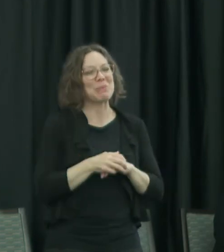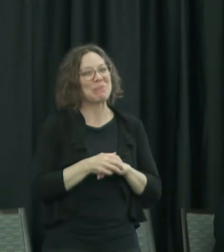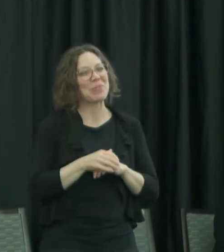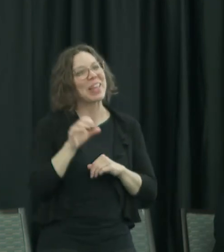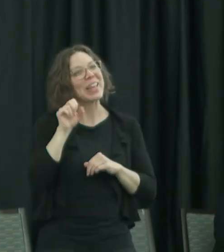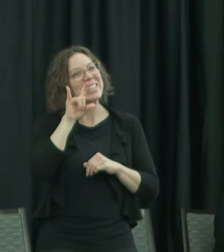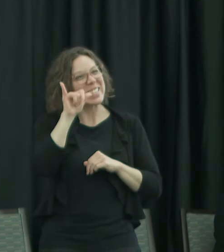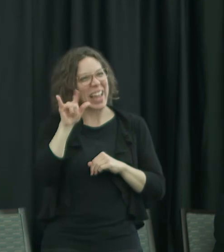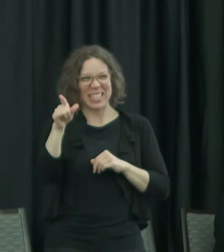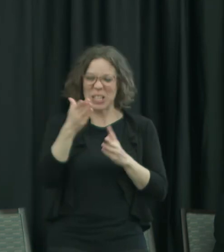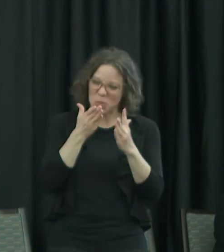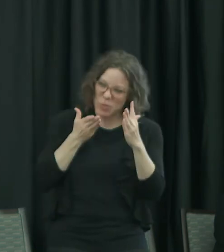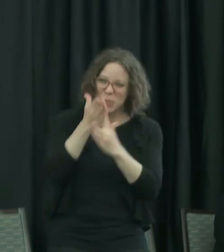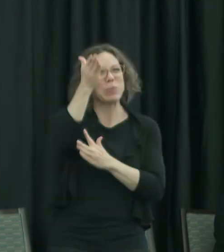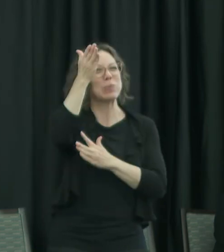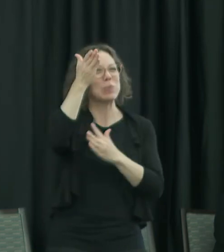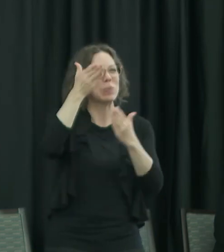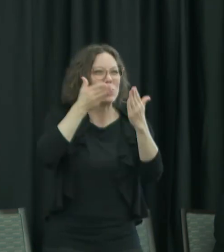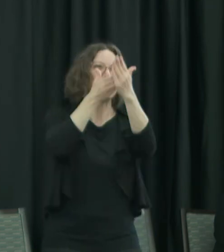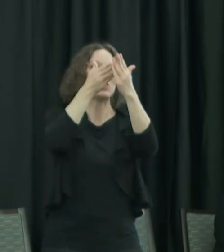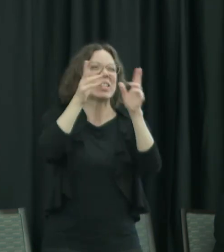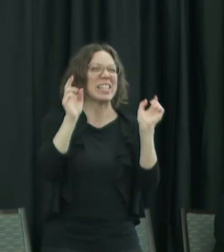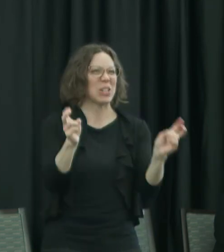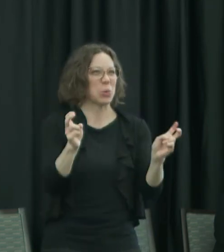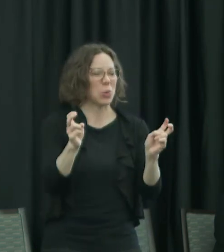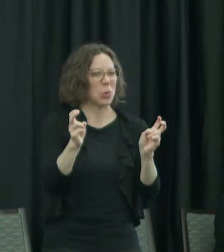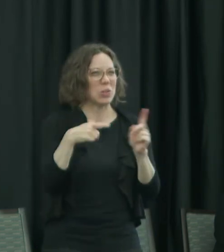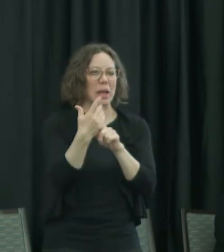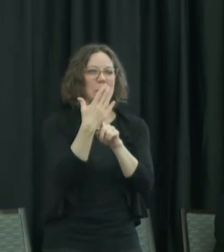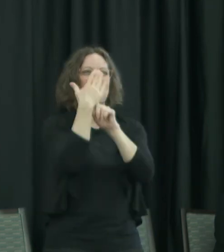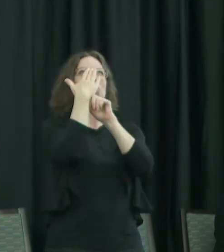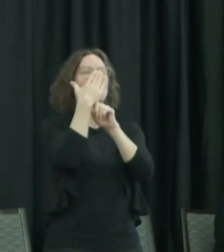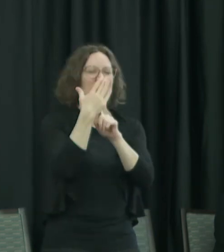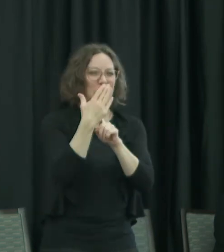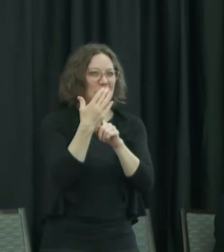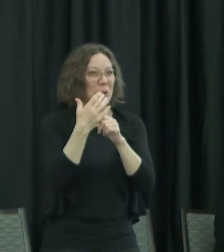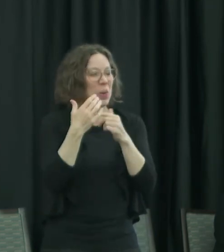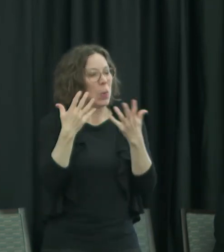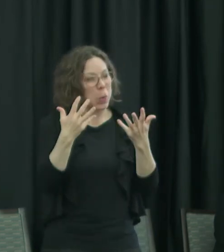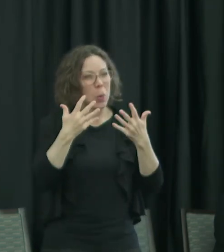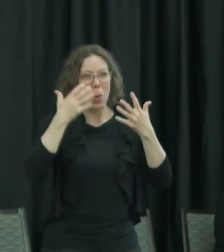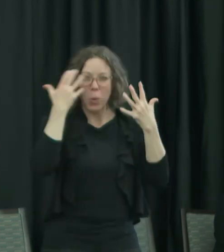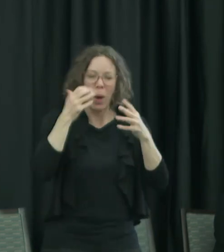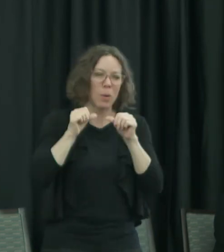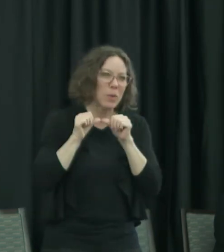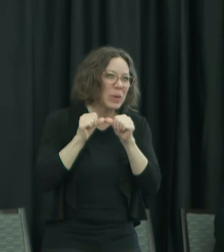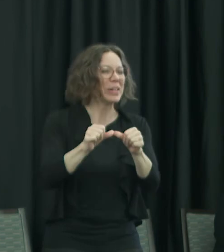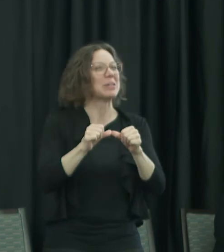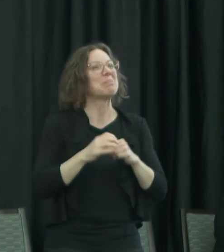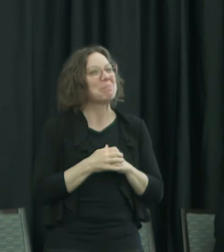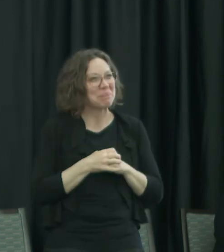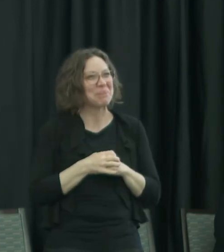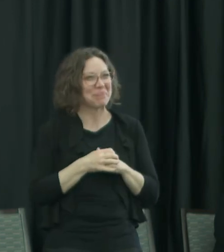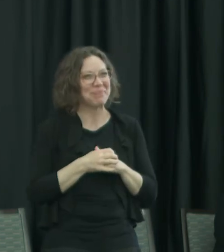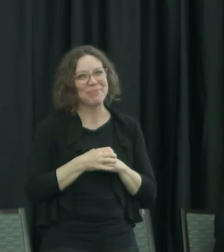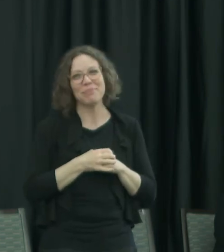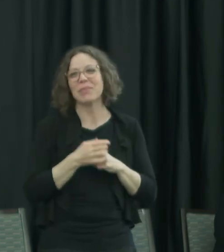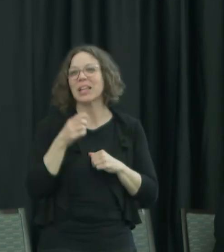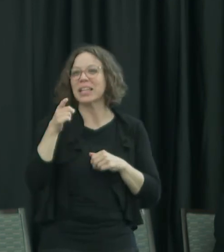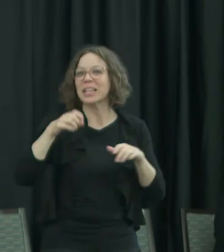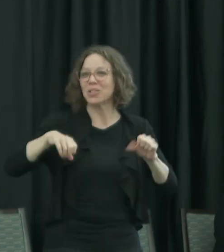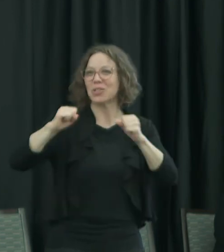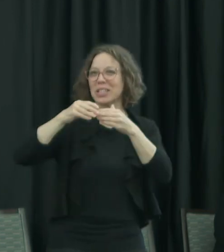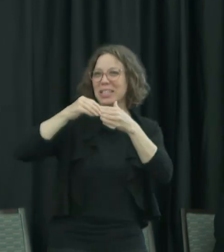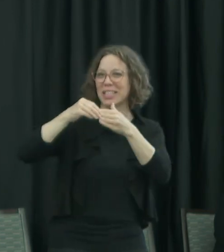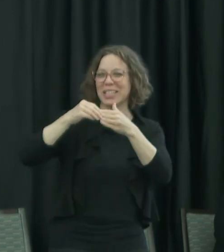Stacy run headfirst into issues which push back with the strongest headwinds and the steepest of terrain. He took